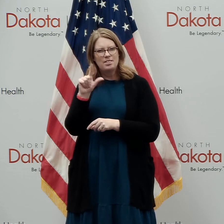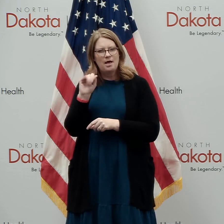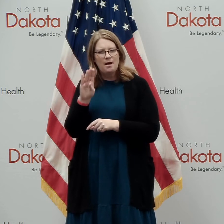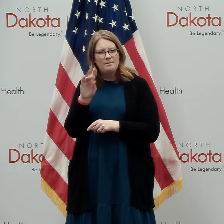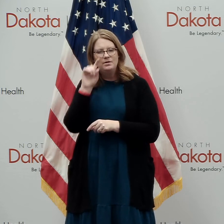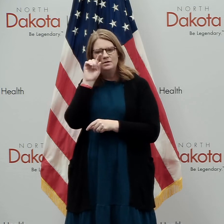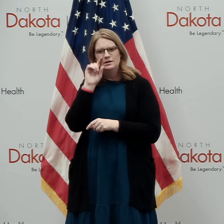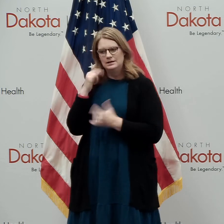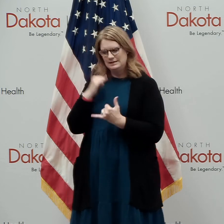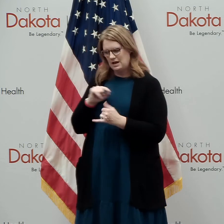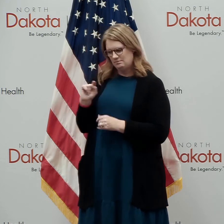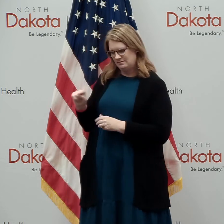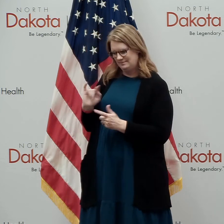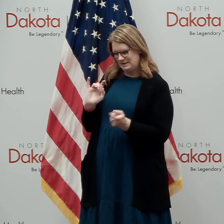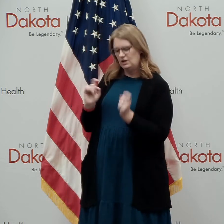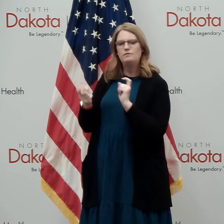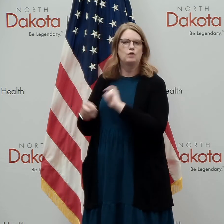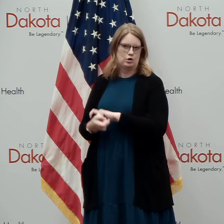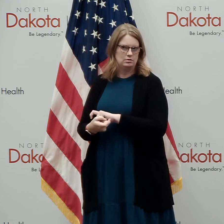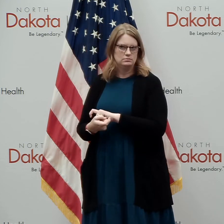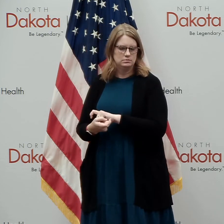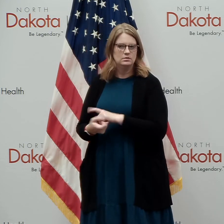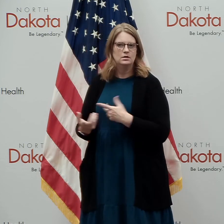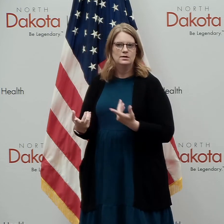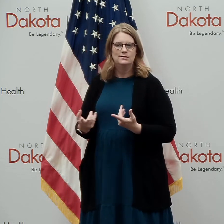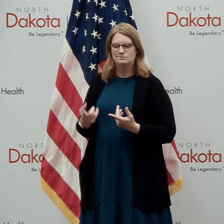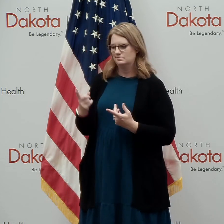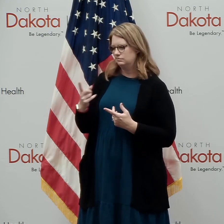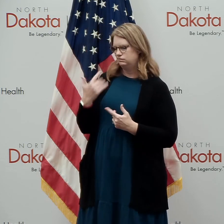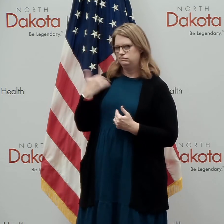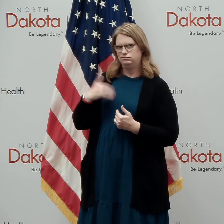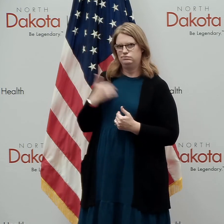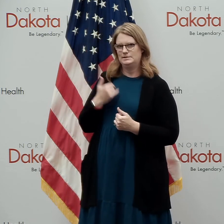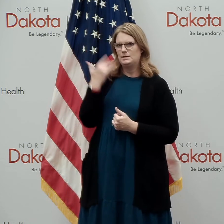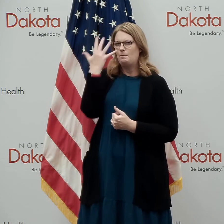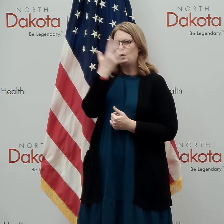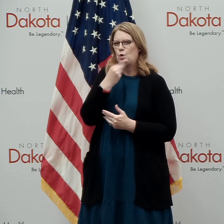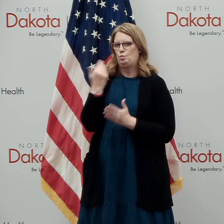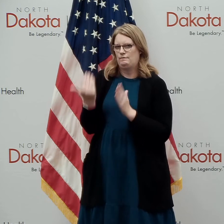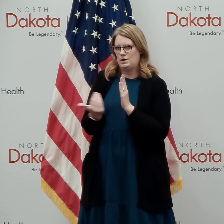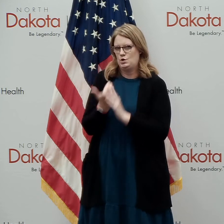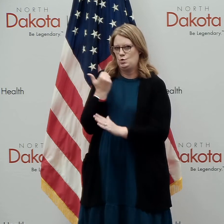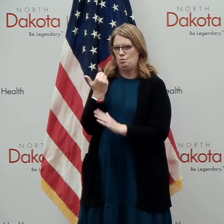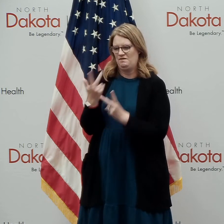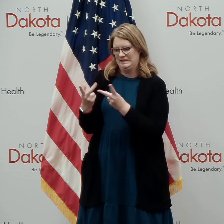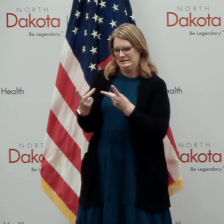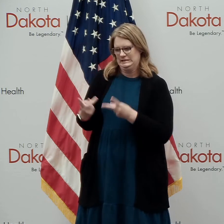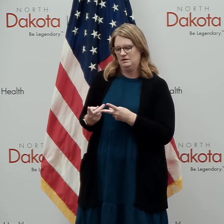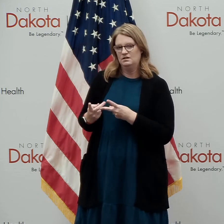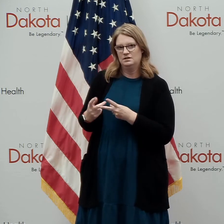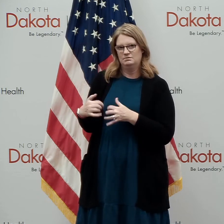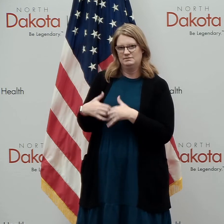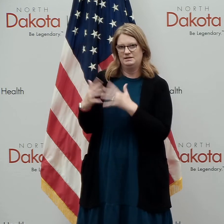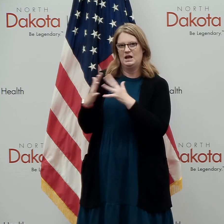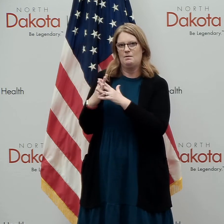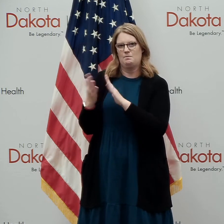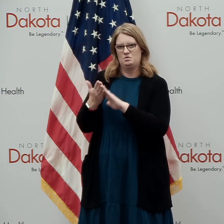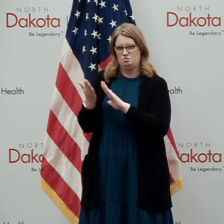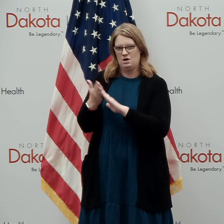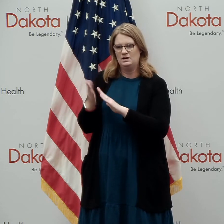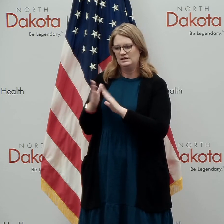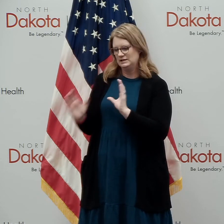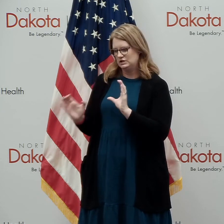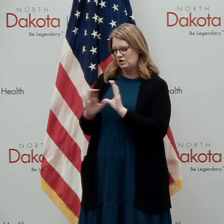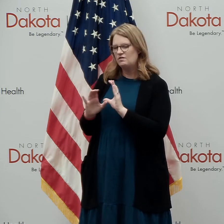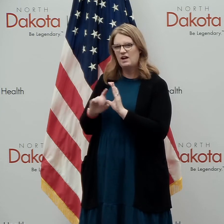being converted over. They've got a great, beautiful new facility that'll all be up and running and certified that can be used for the